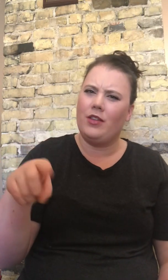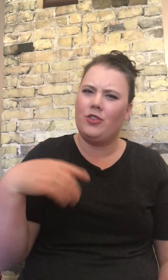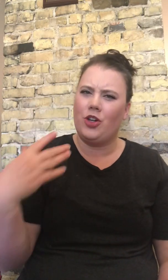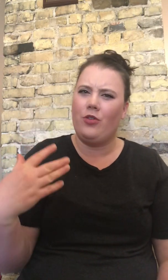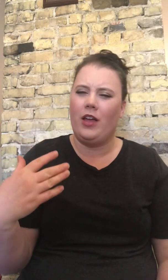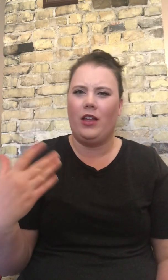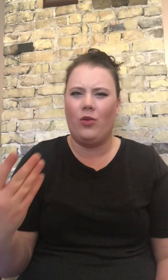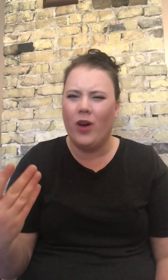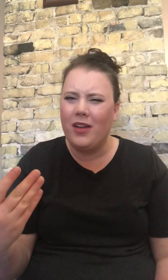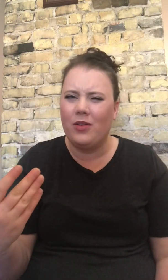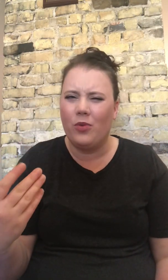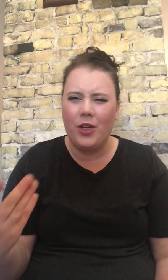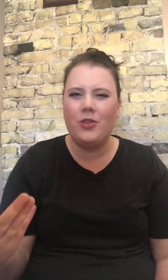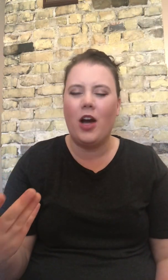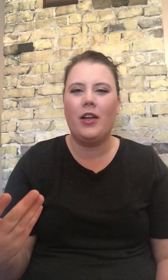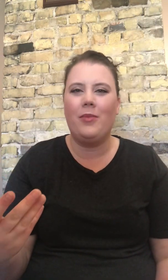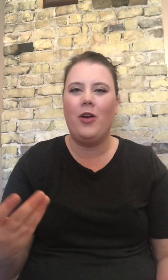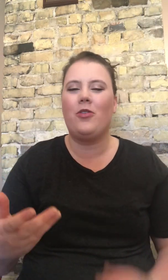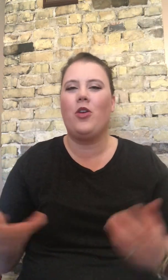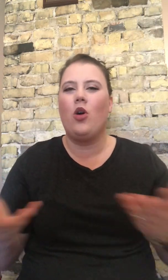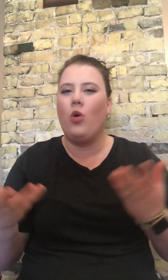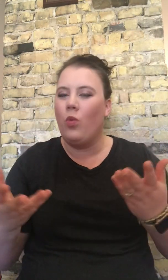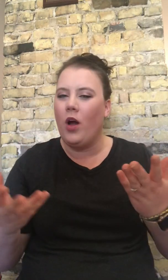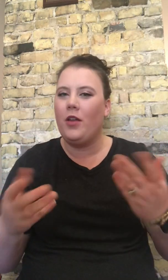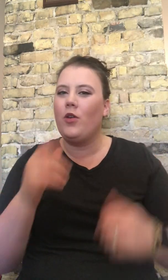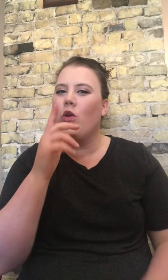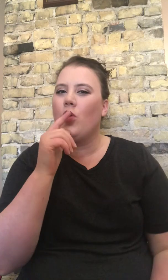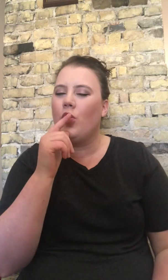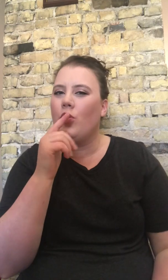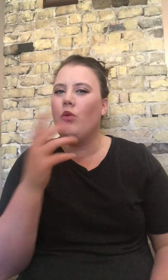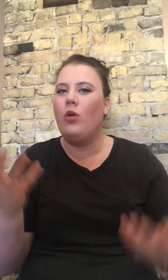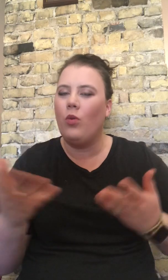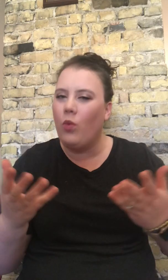show that, like, what? What are you talking about? What? Who? What?